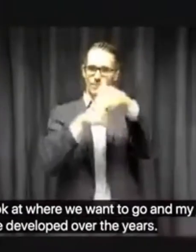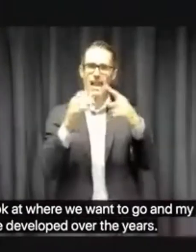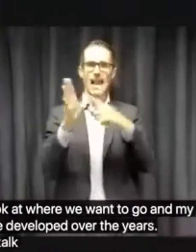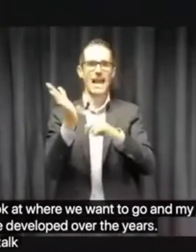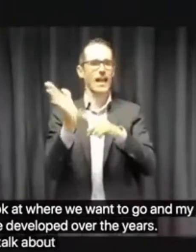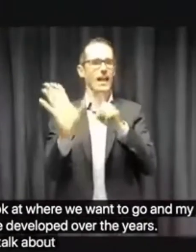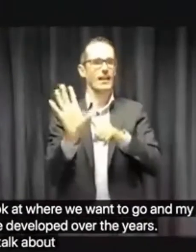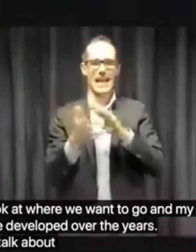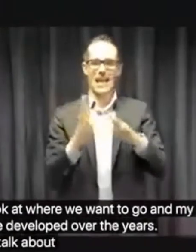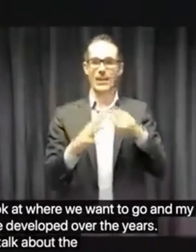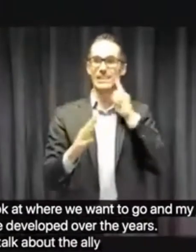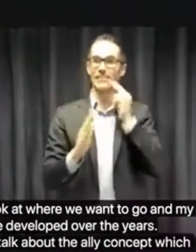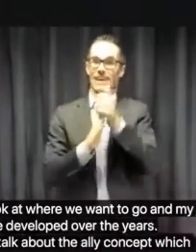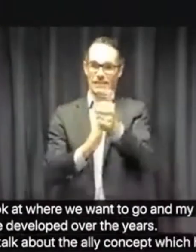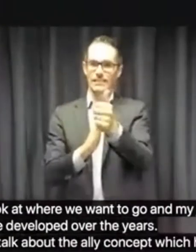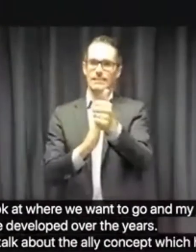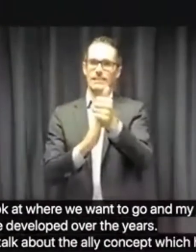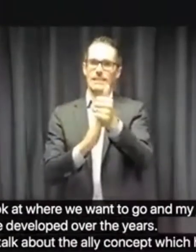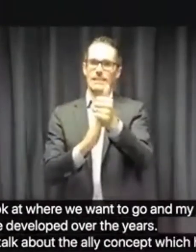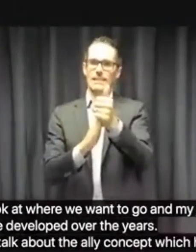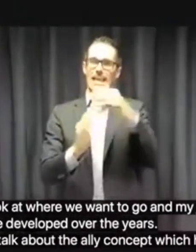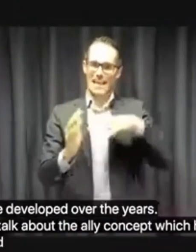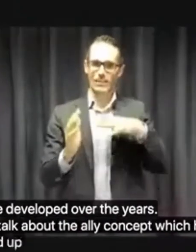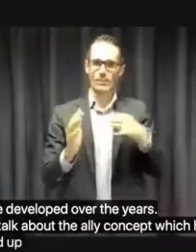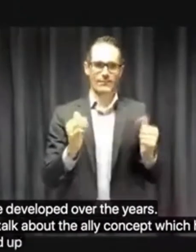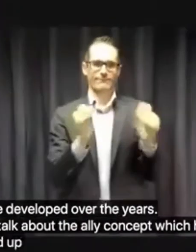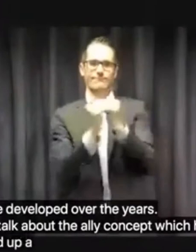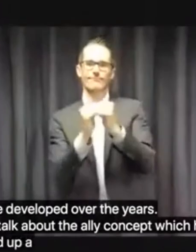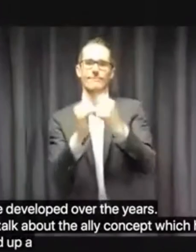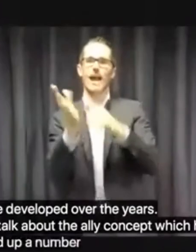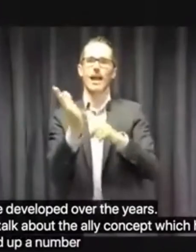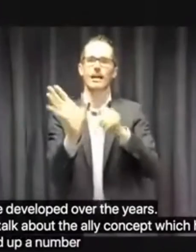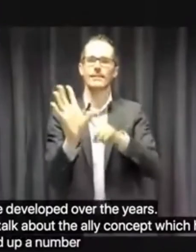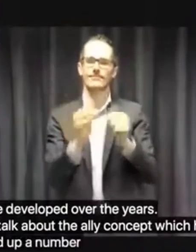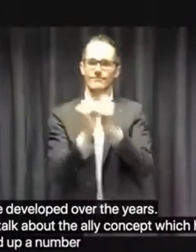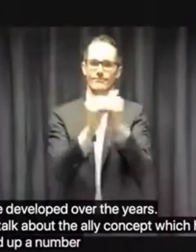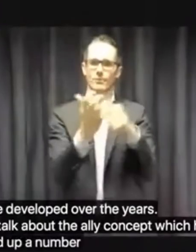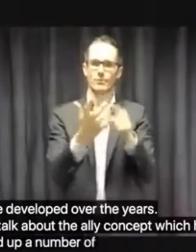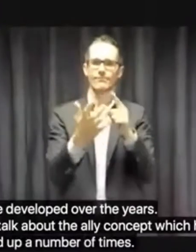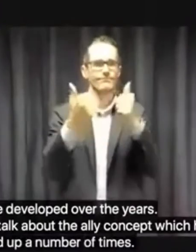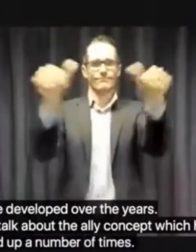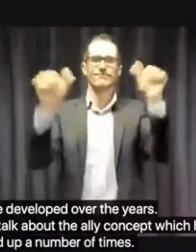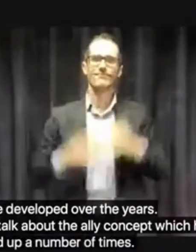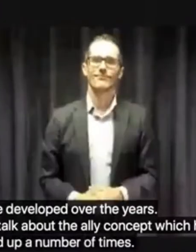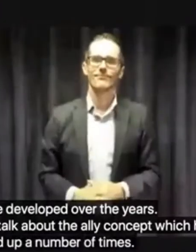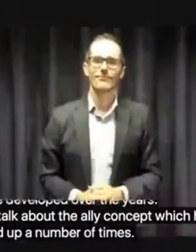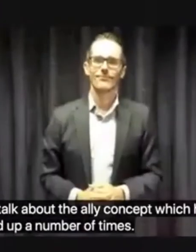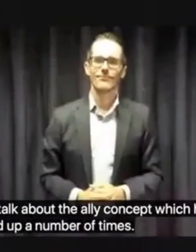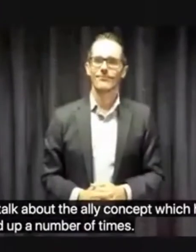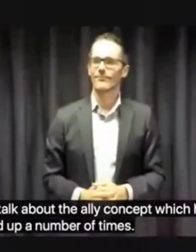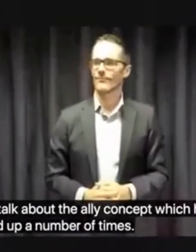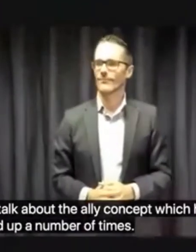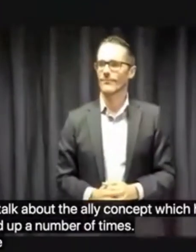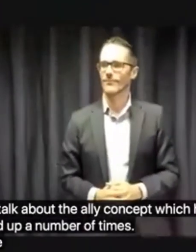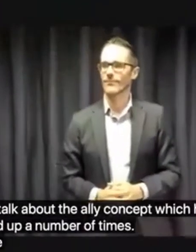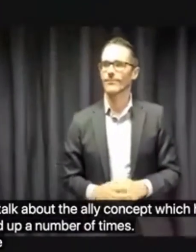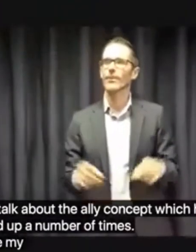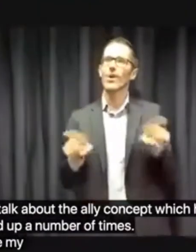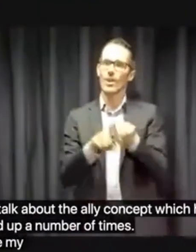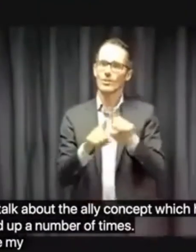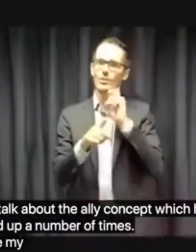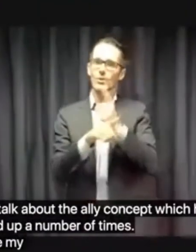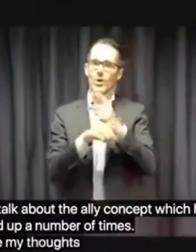number of times, and I'll share my thoughts on what is an ally and deaf leadership and the importance of having